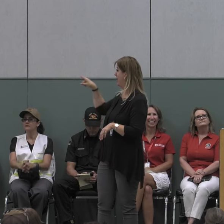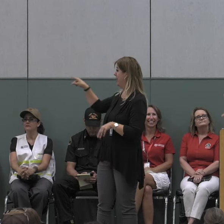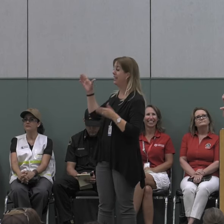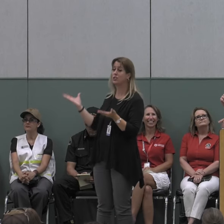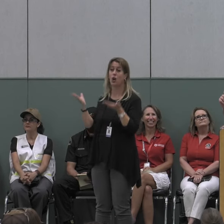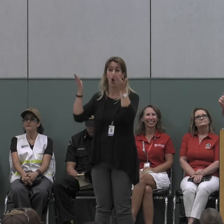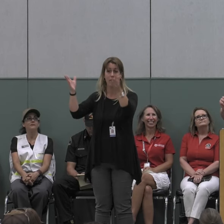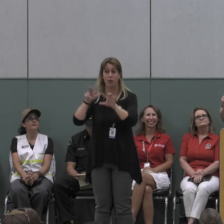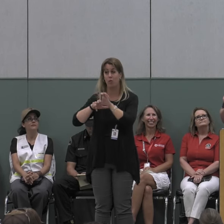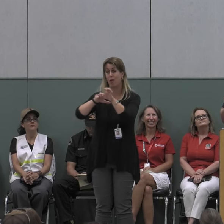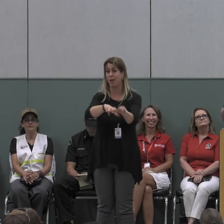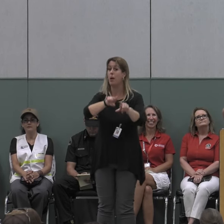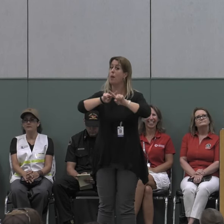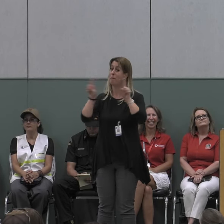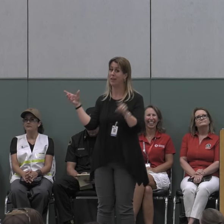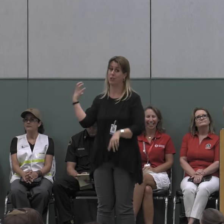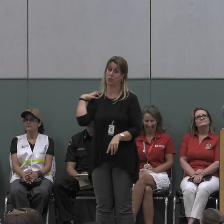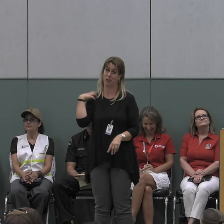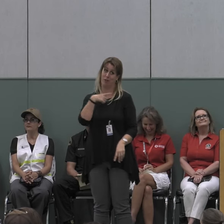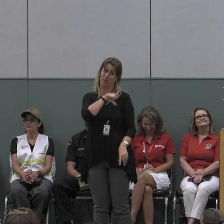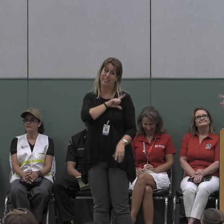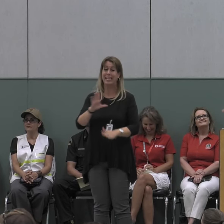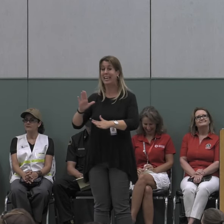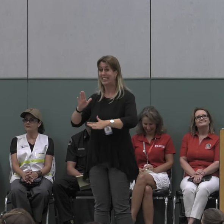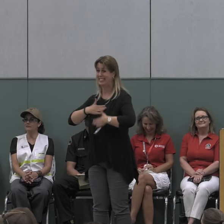of police is happily married. So,